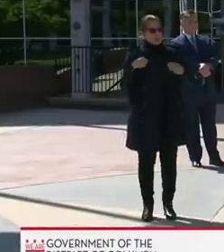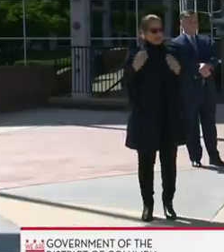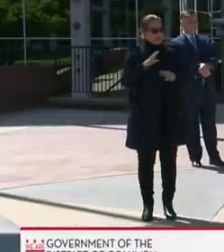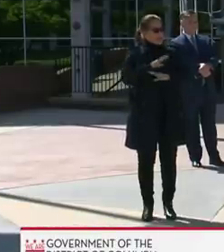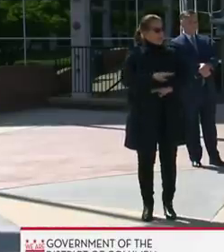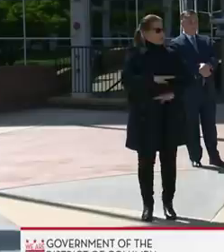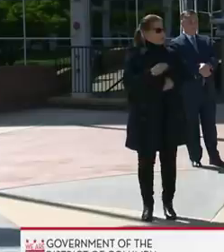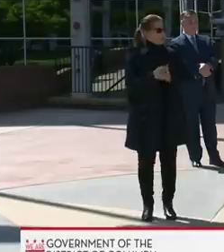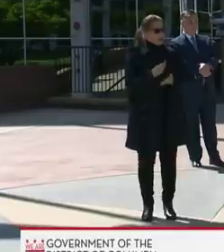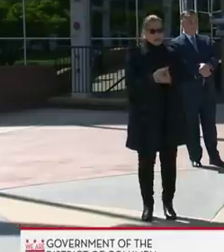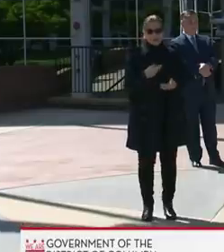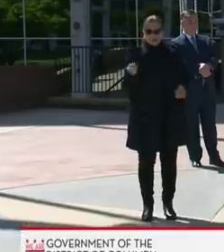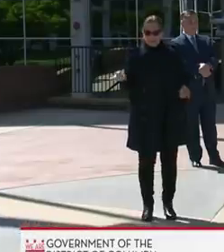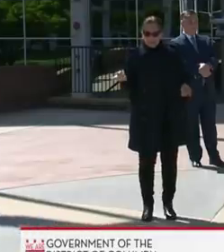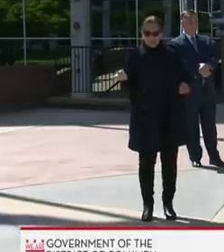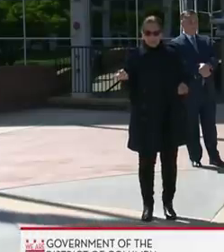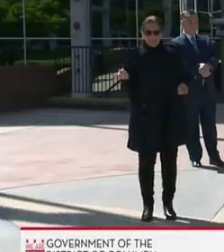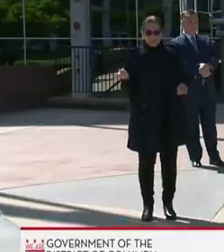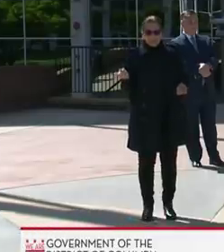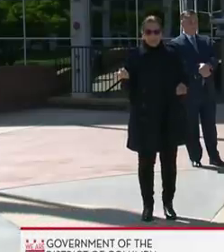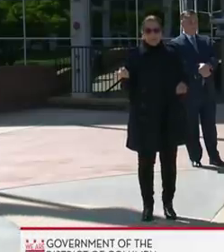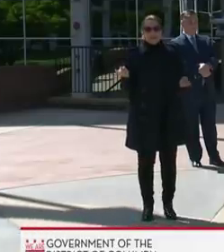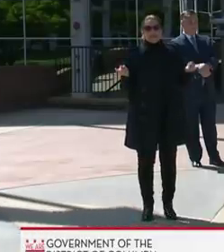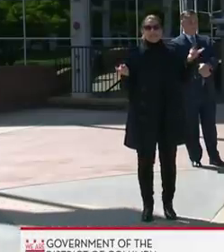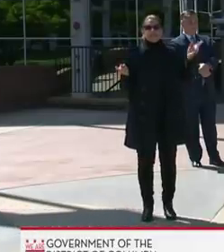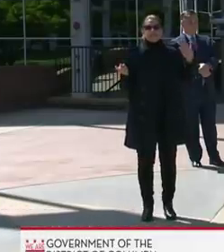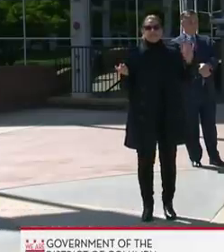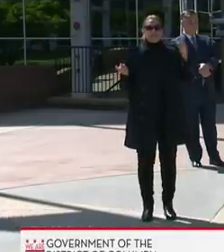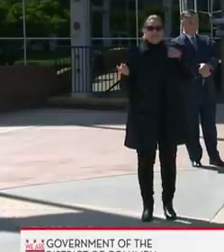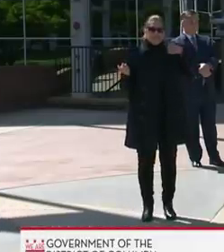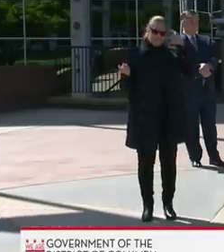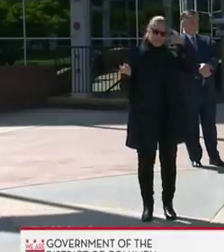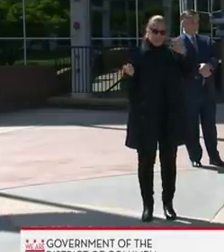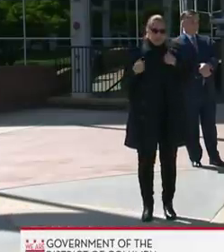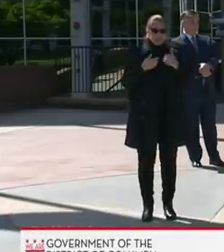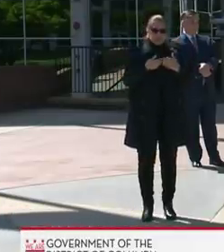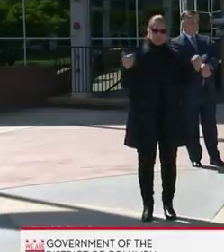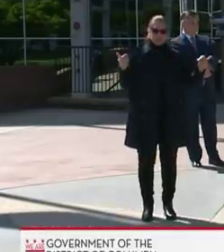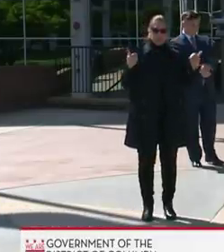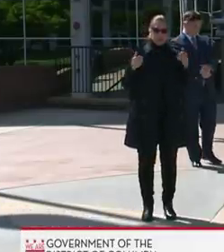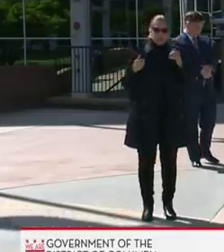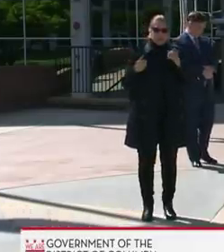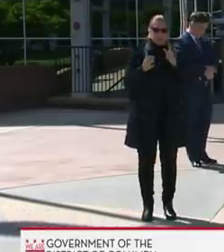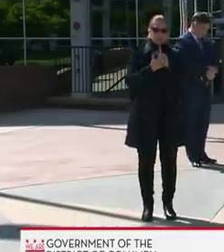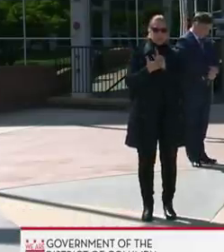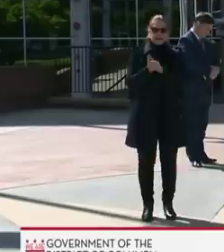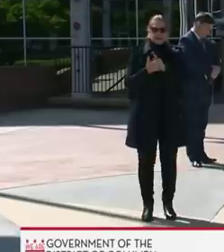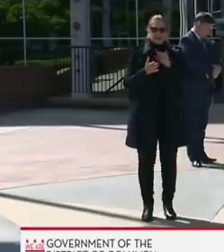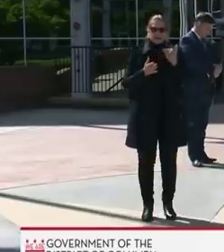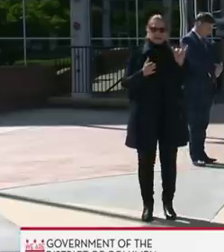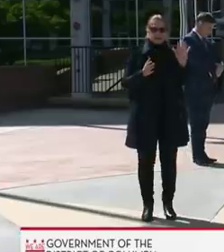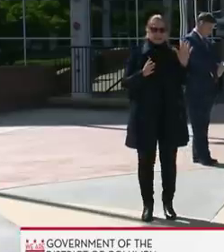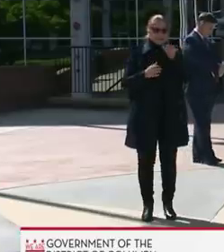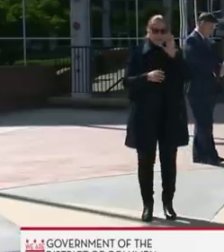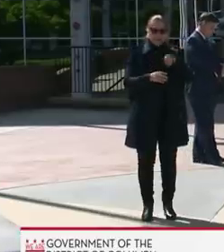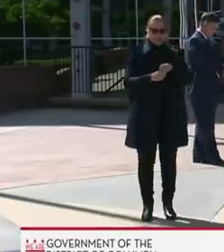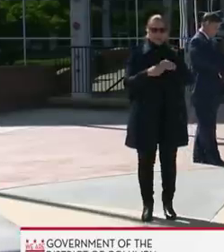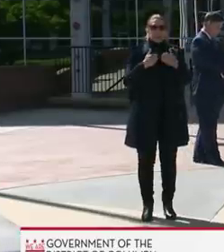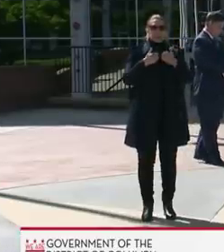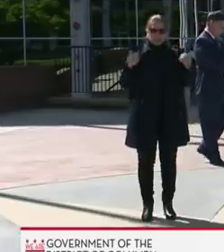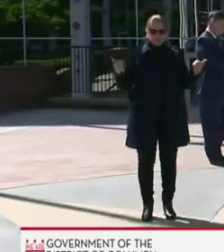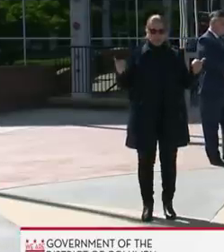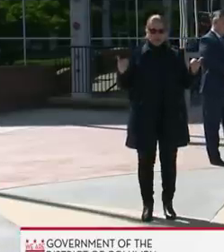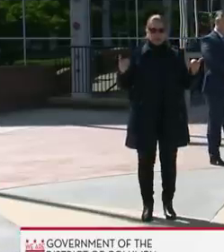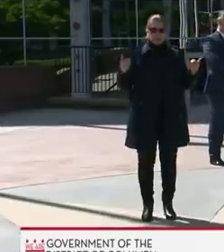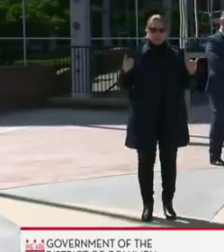If I'm suggesting that there'll be a separate piece of legislation tomorrow, that would be incorrect. But what I am saying is that the way we left it on